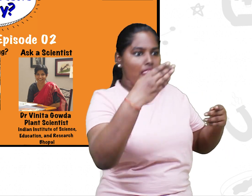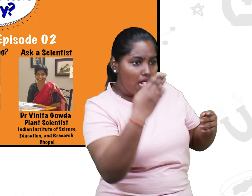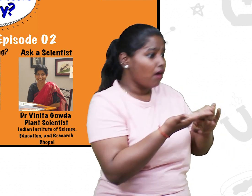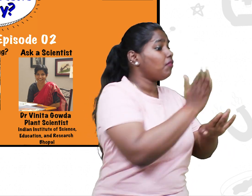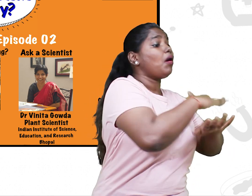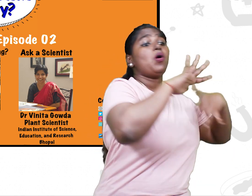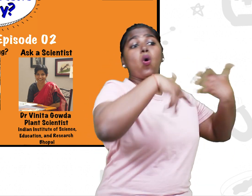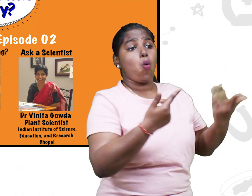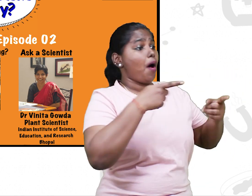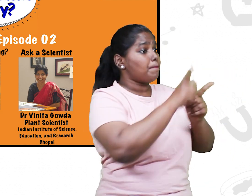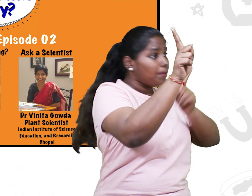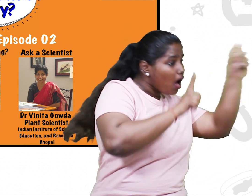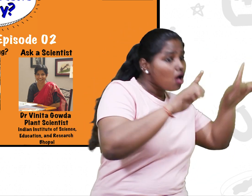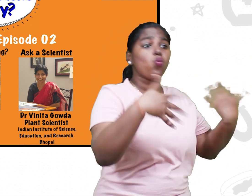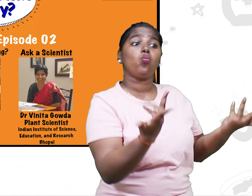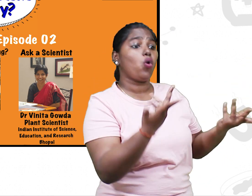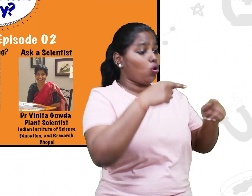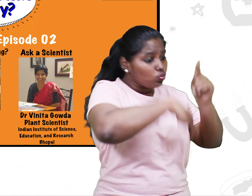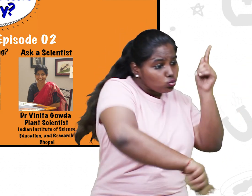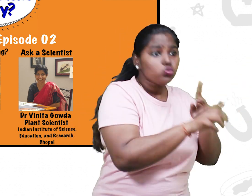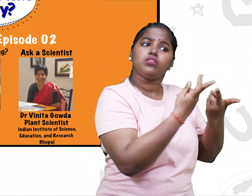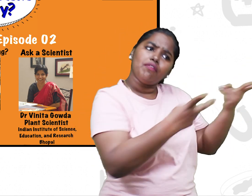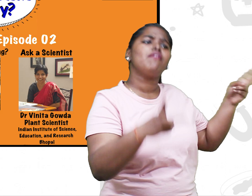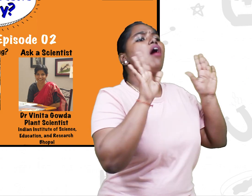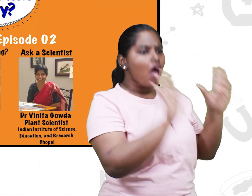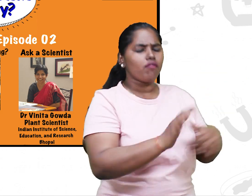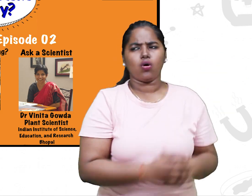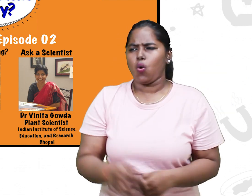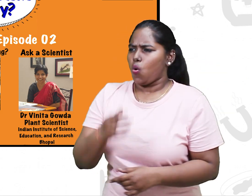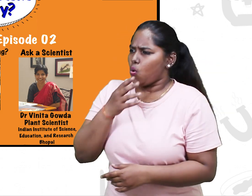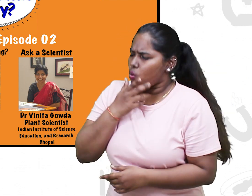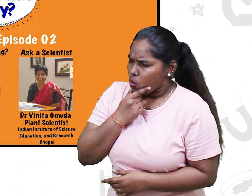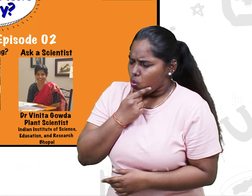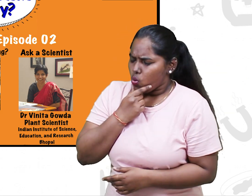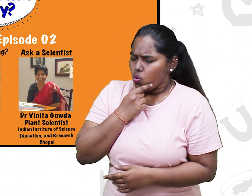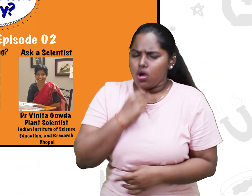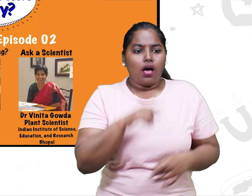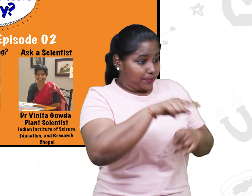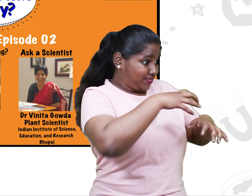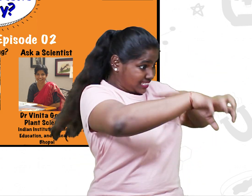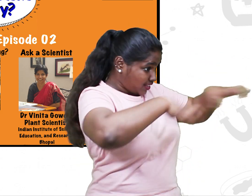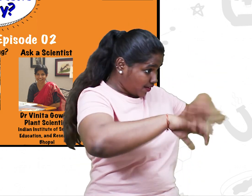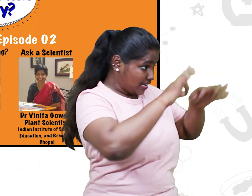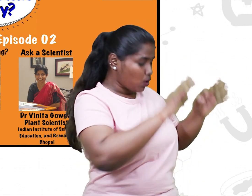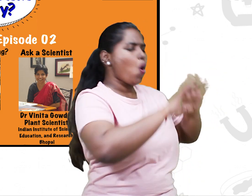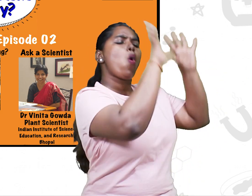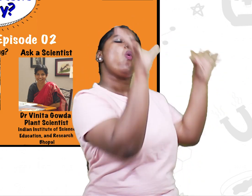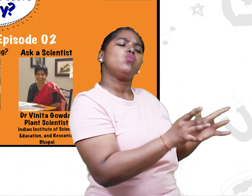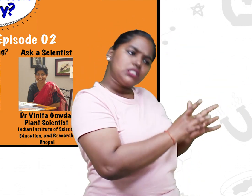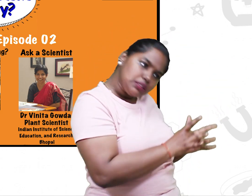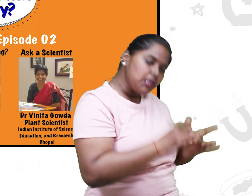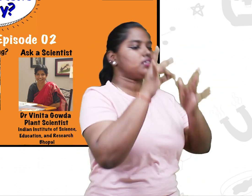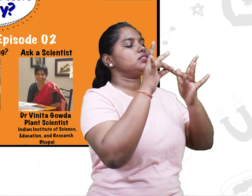from leaves, branches, and roots. Cool. The divided cells are not yet specialized, so the